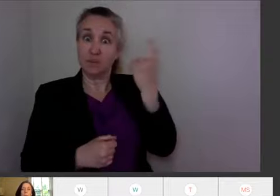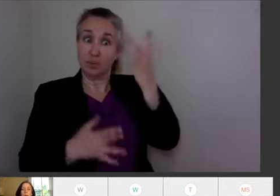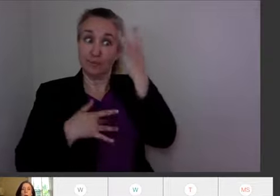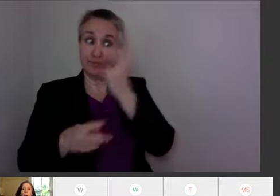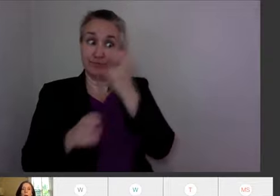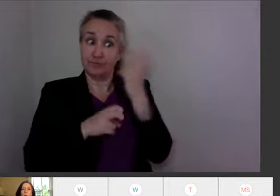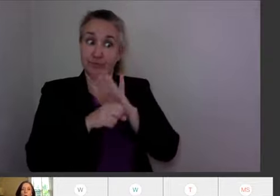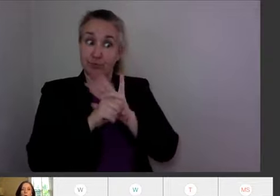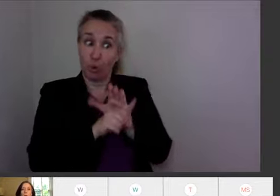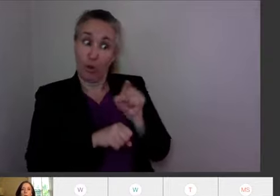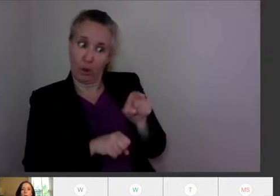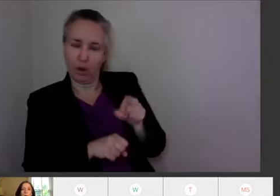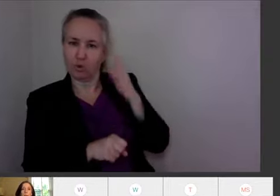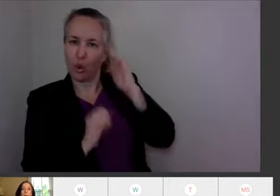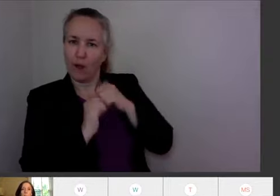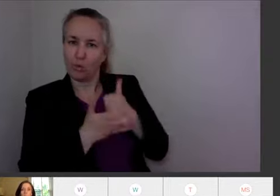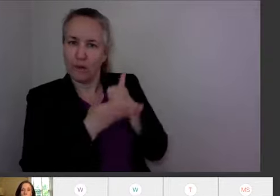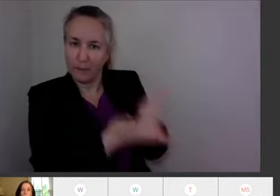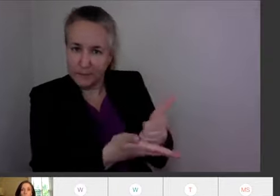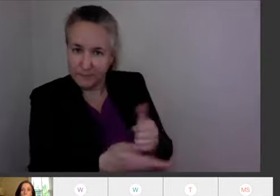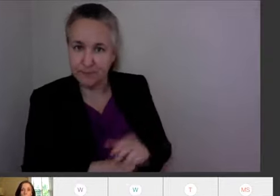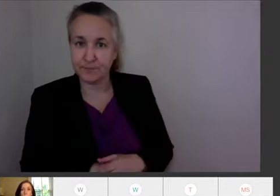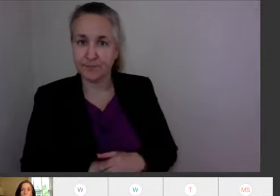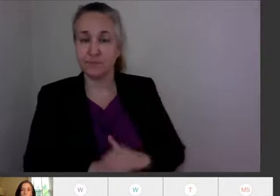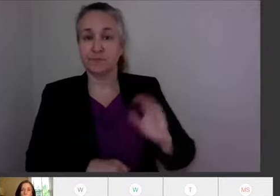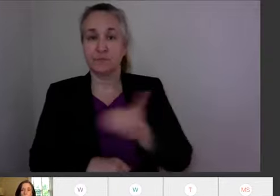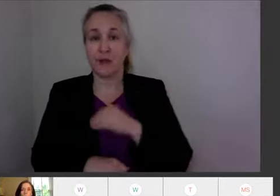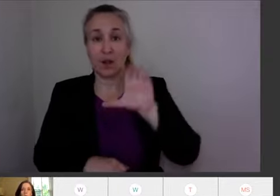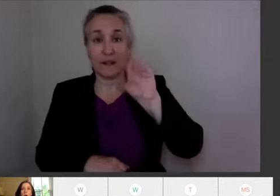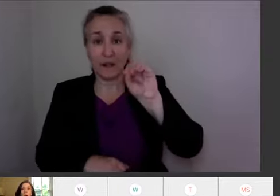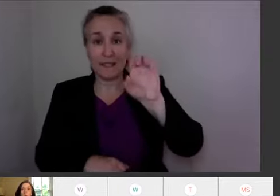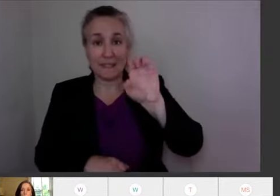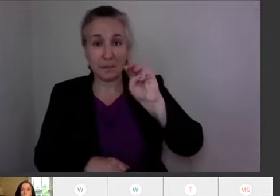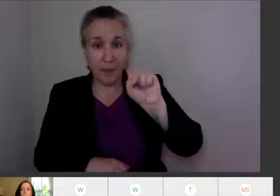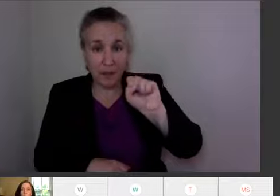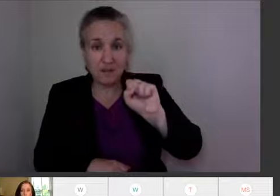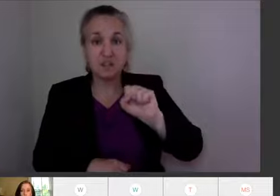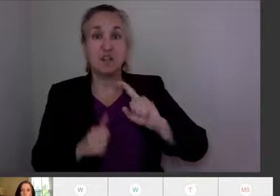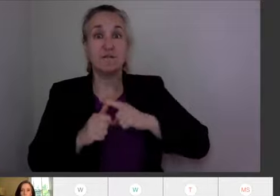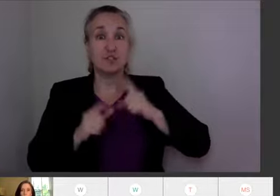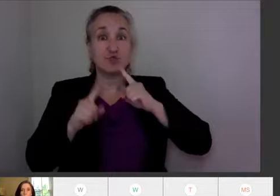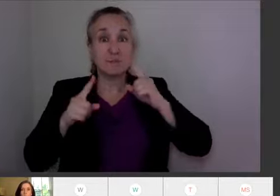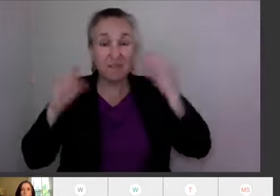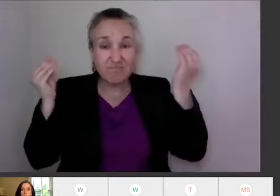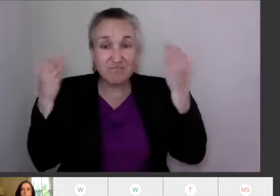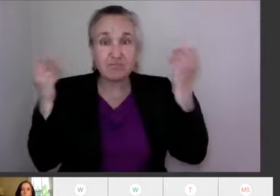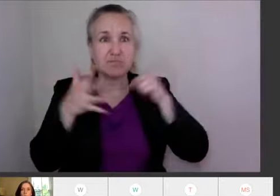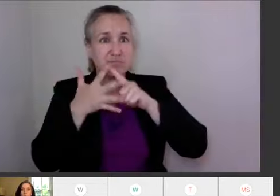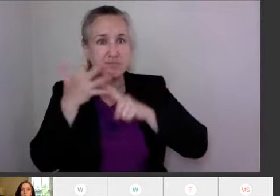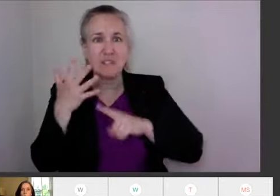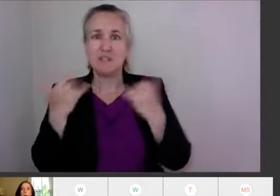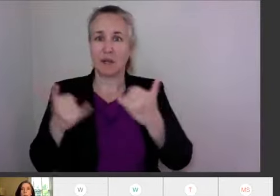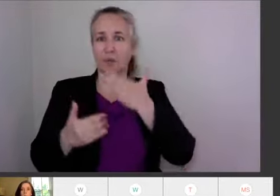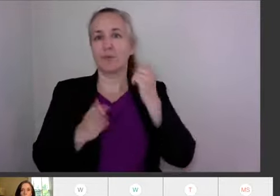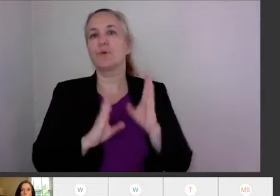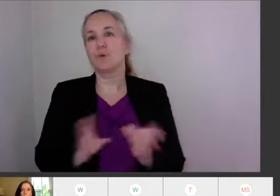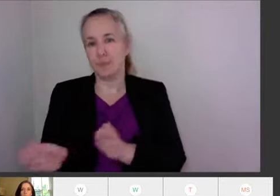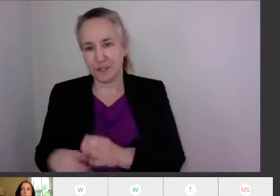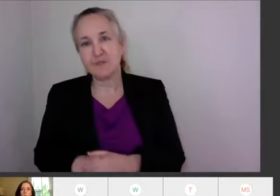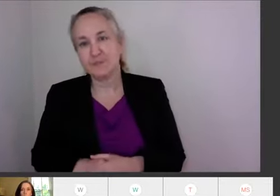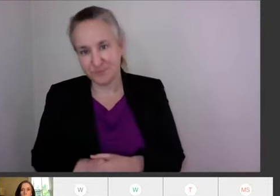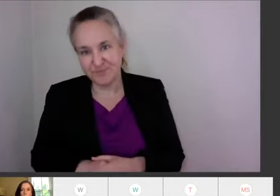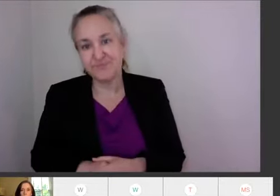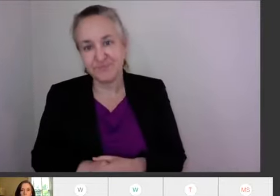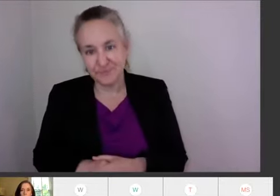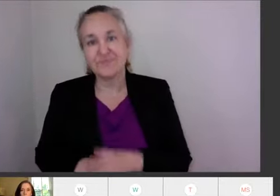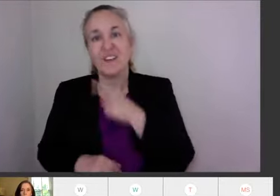virus. Our county EMS and first responders are also much better prepared and stocked now